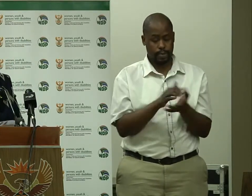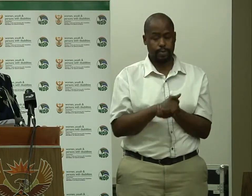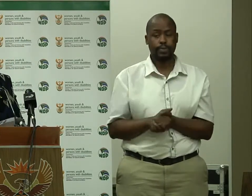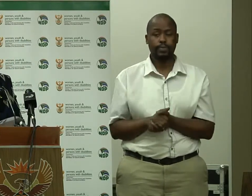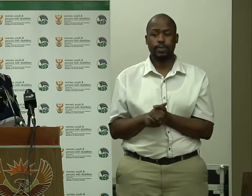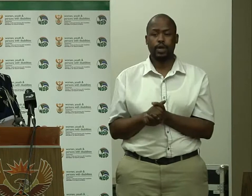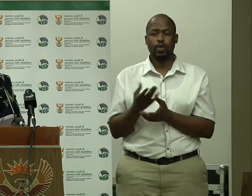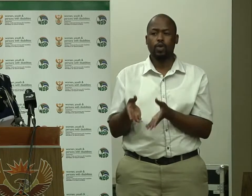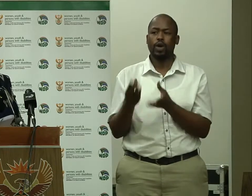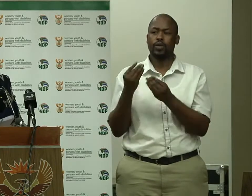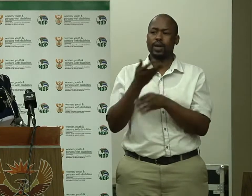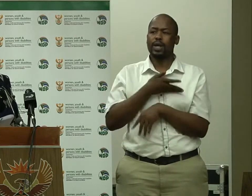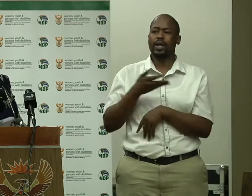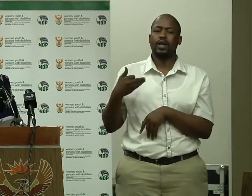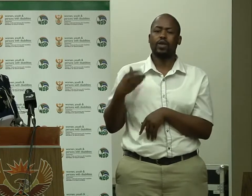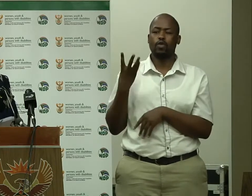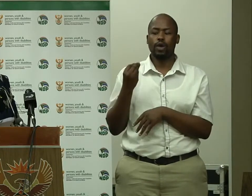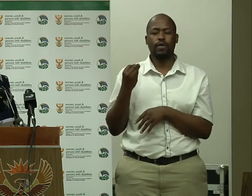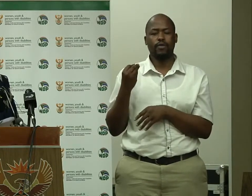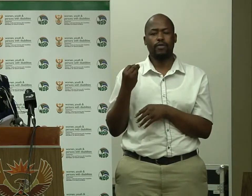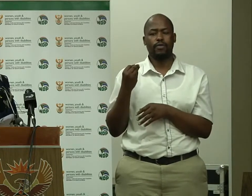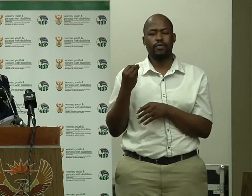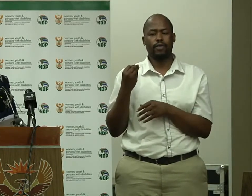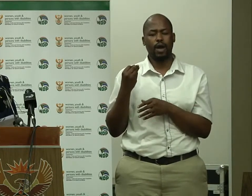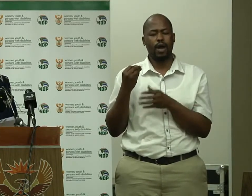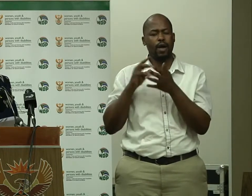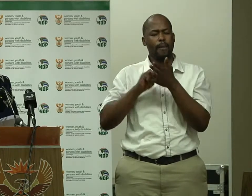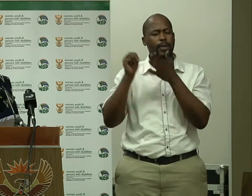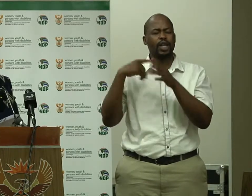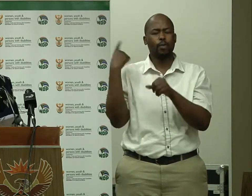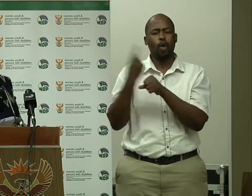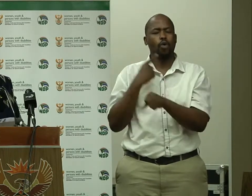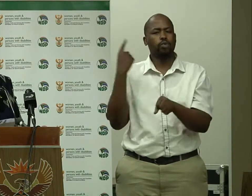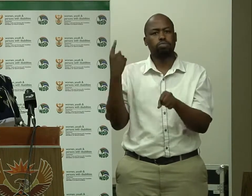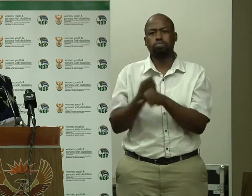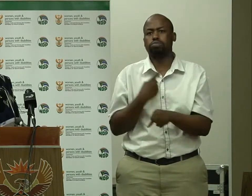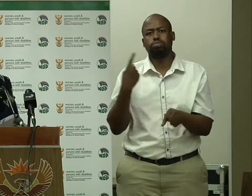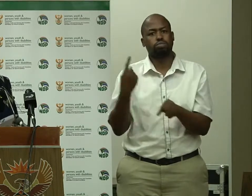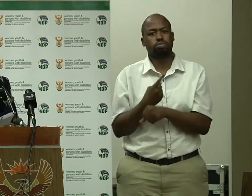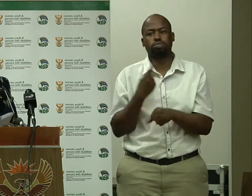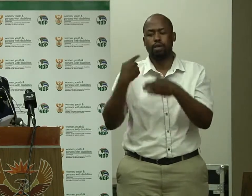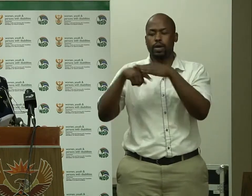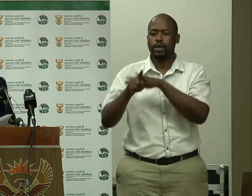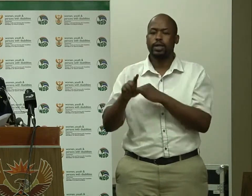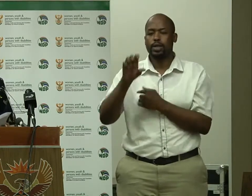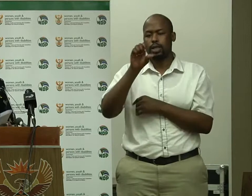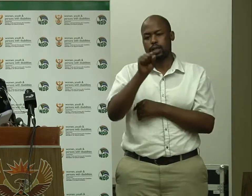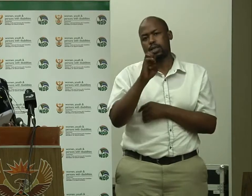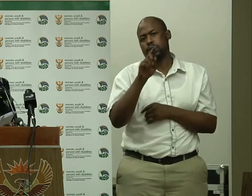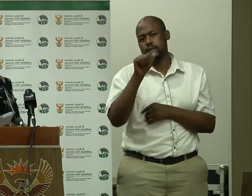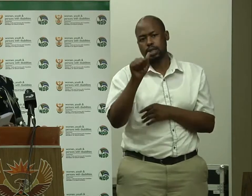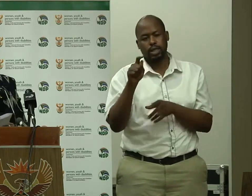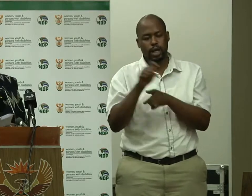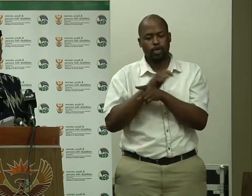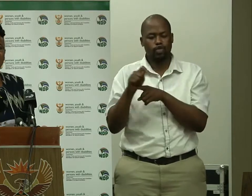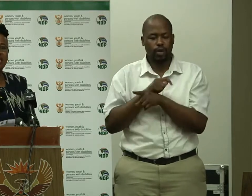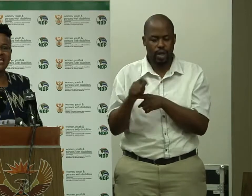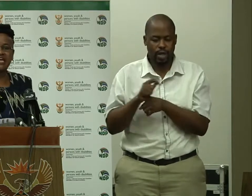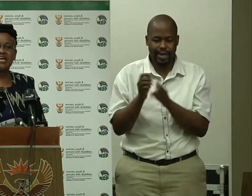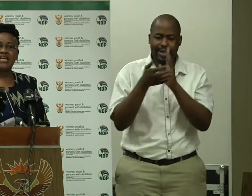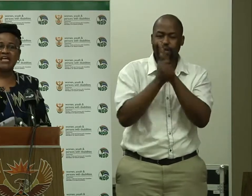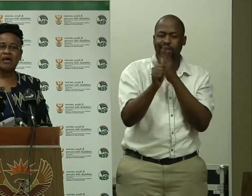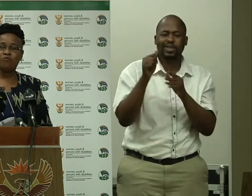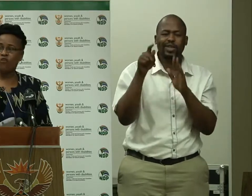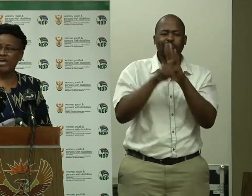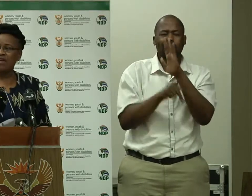to, there was a lady who has a master's degree who says, I'm forever attending the SETA training, the skills program